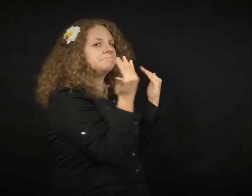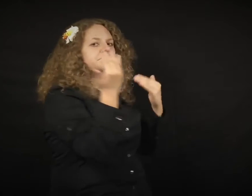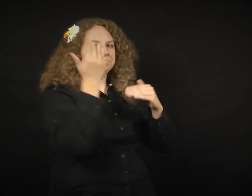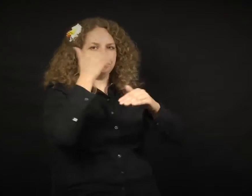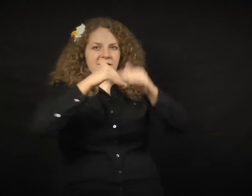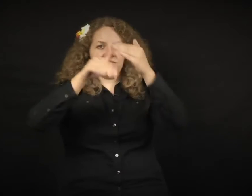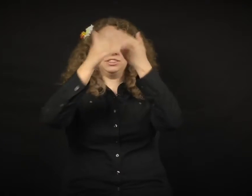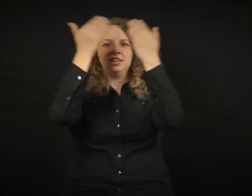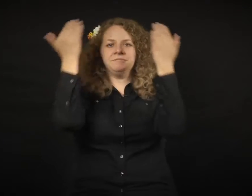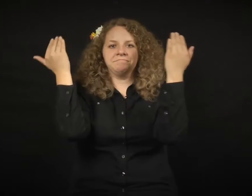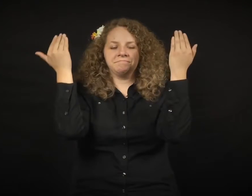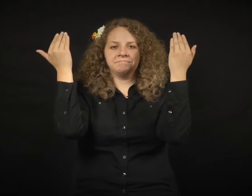Heavenly.